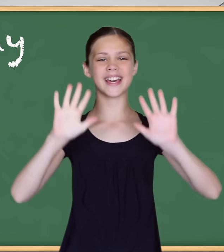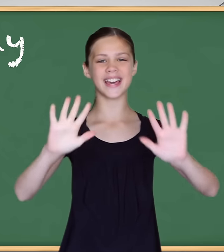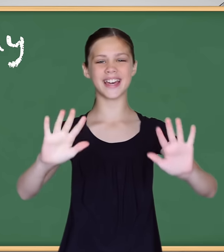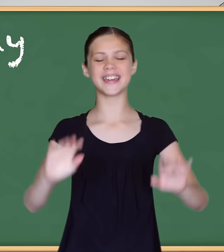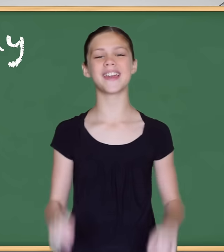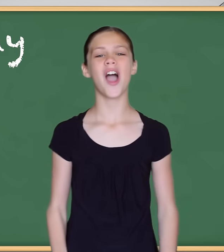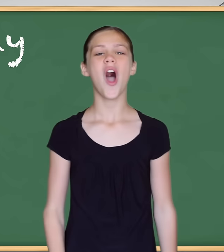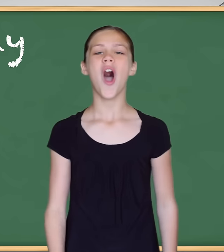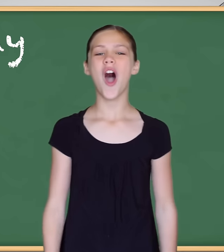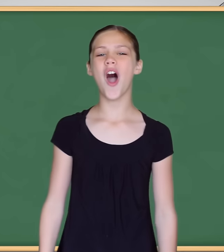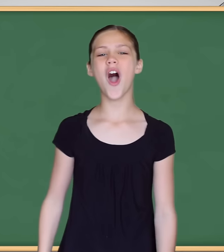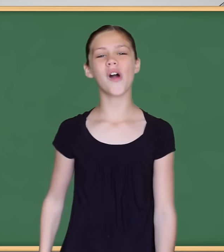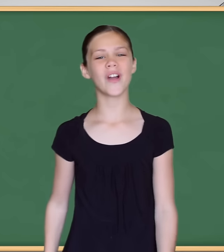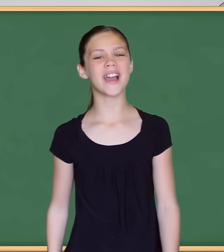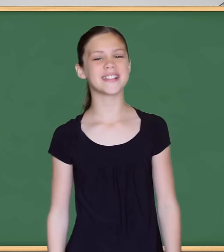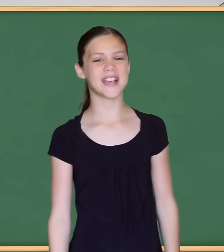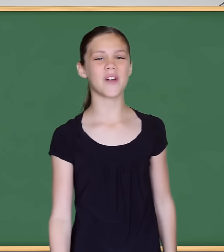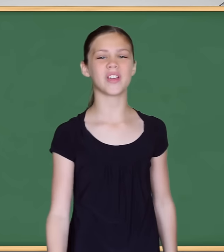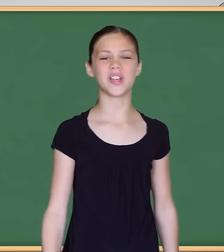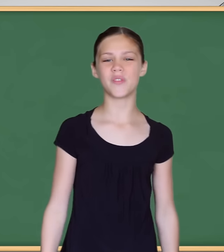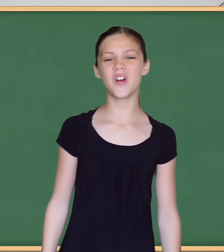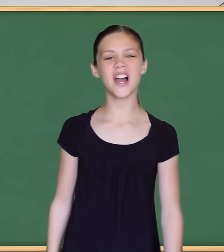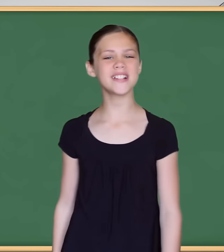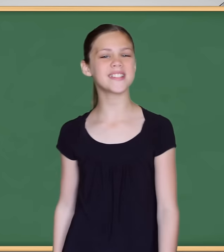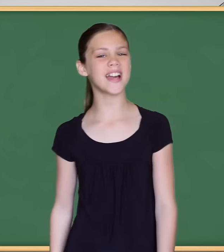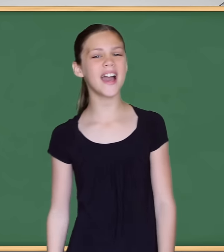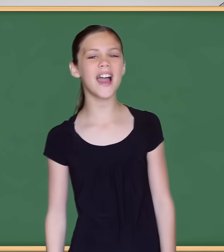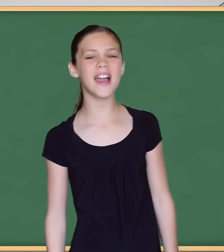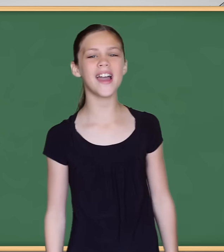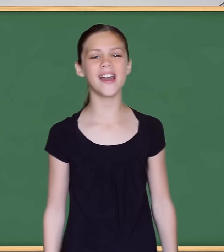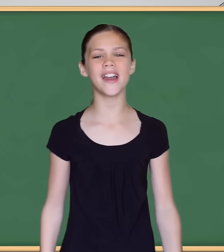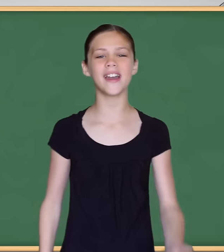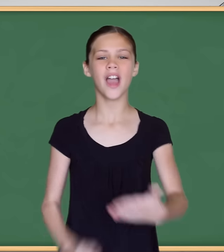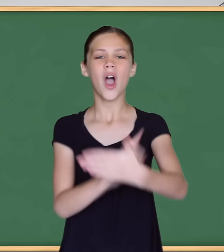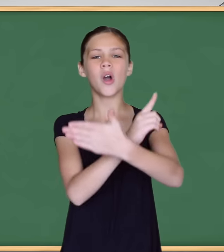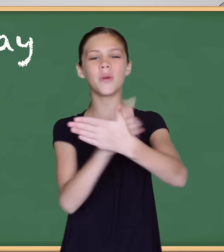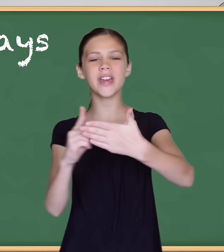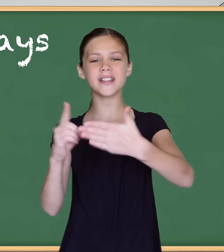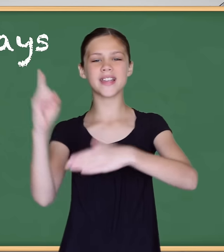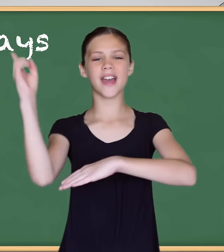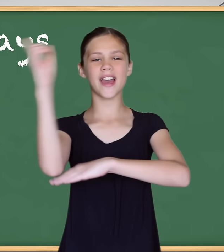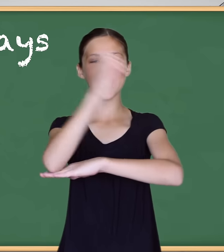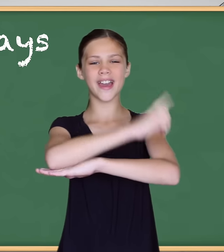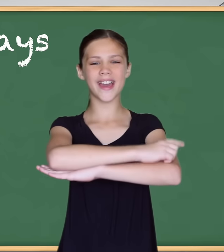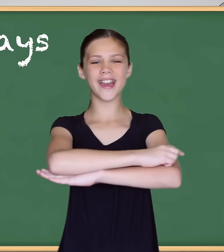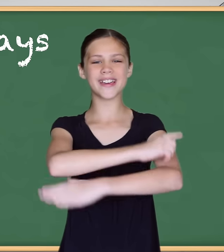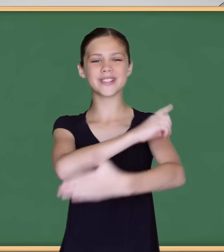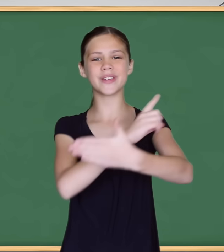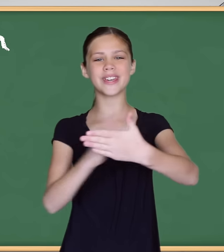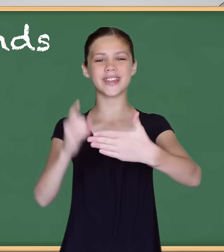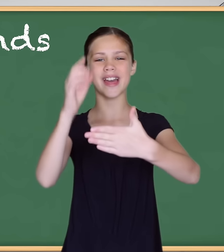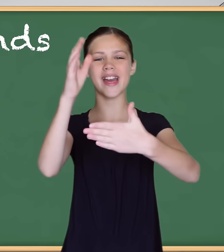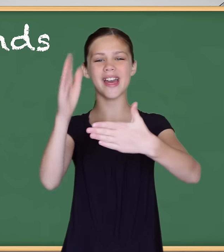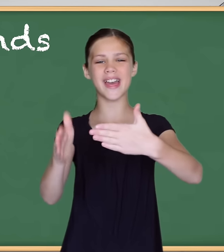always having a fun day. Weekdays, weekends,